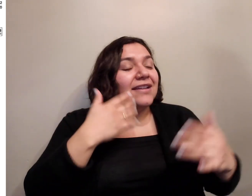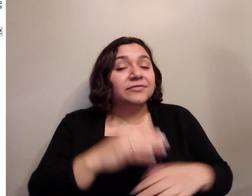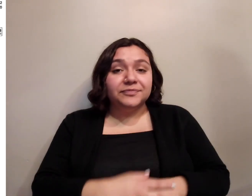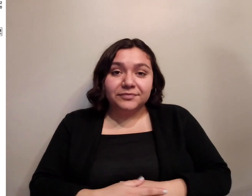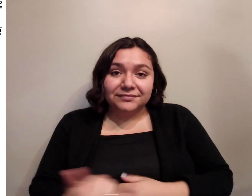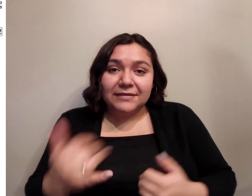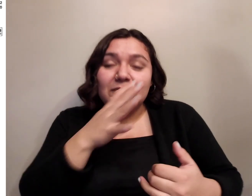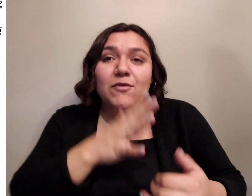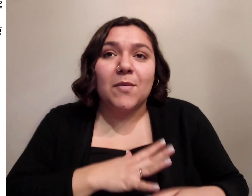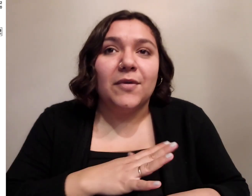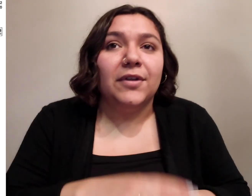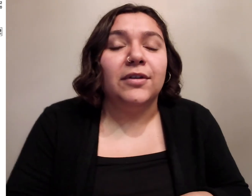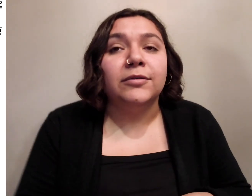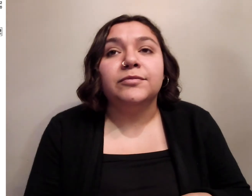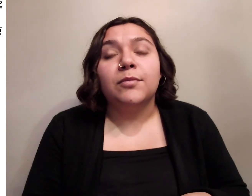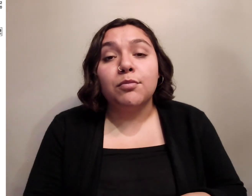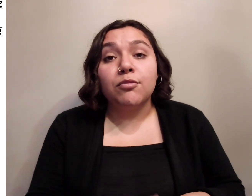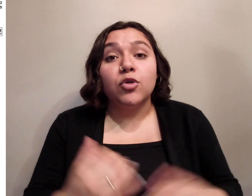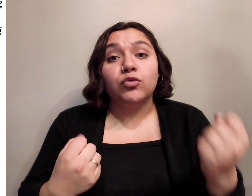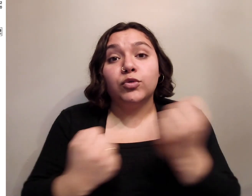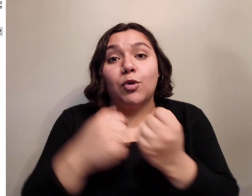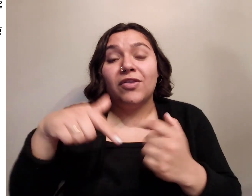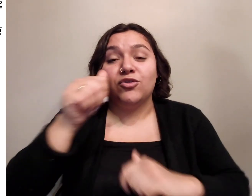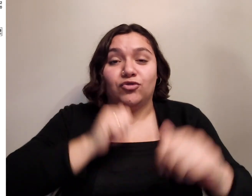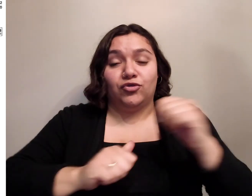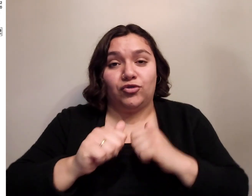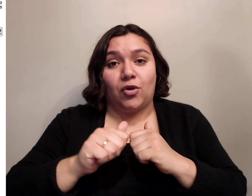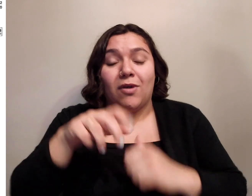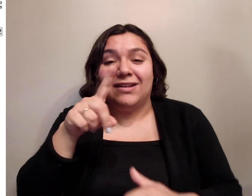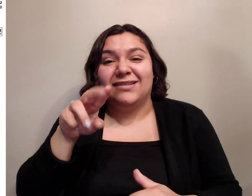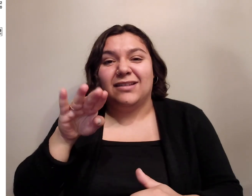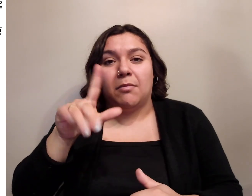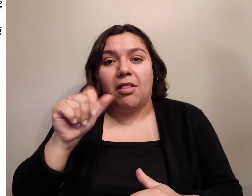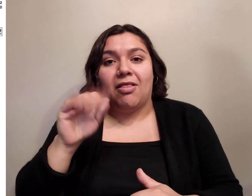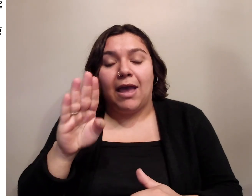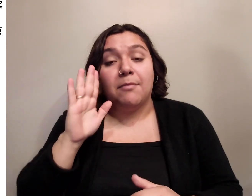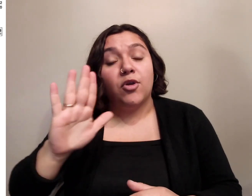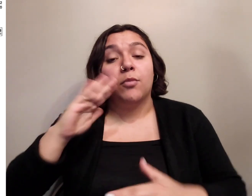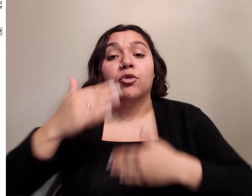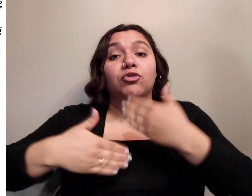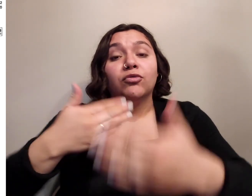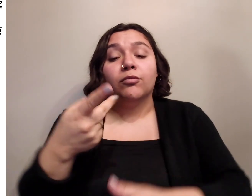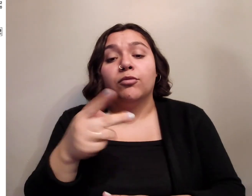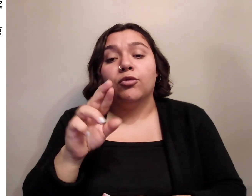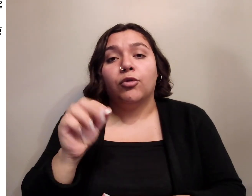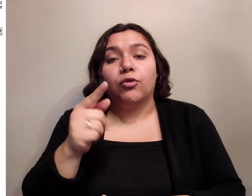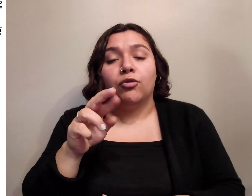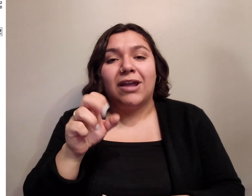To support this show and Dublab's progressive programming,